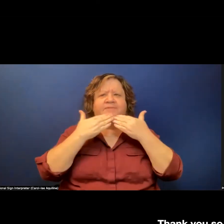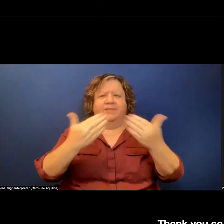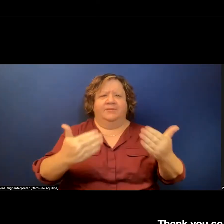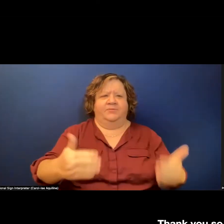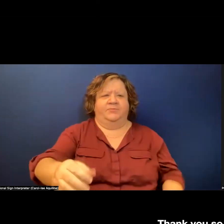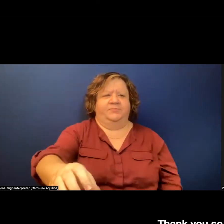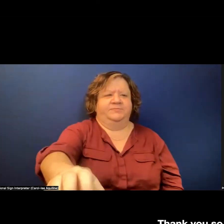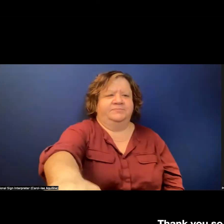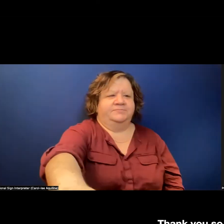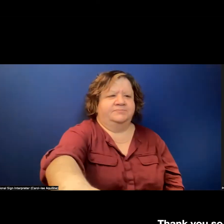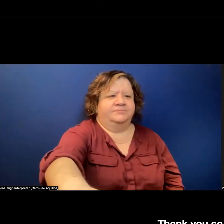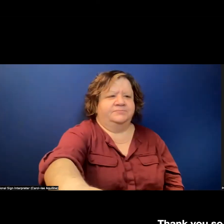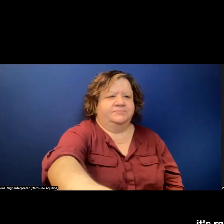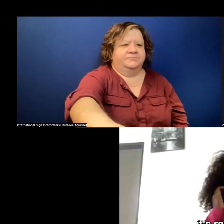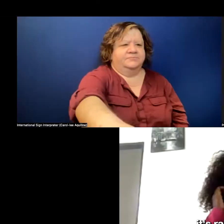Thank you so much, Penny.